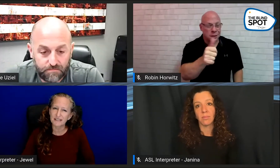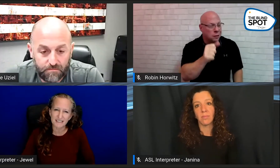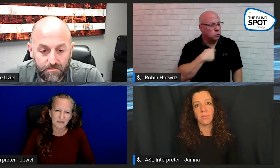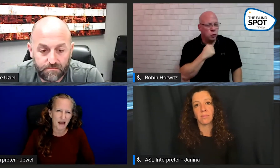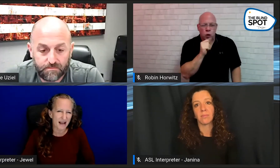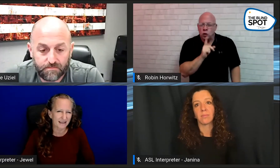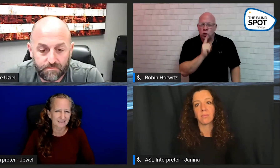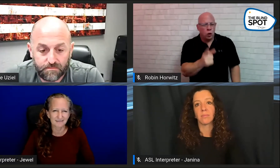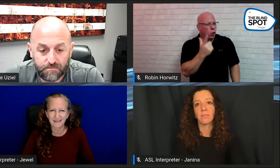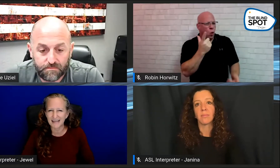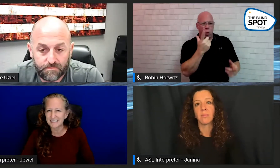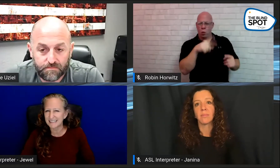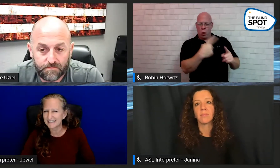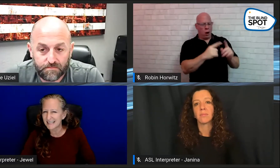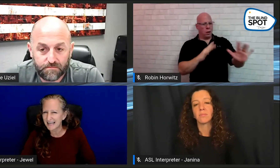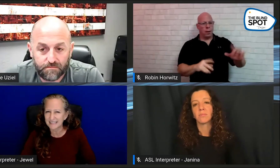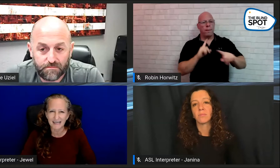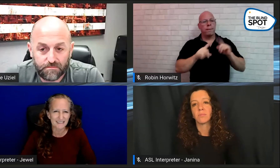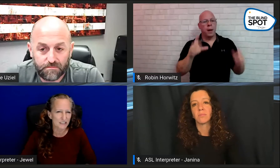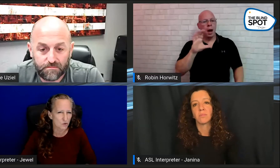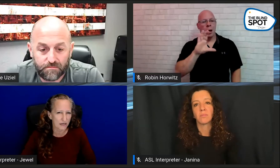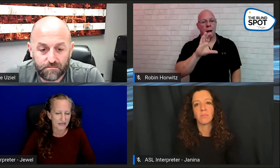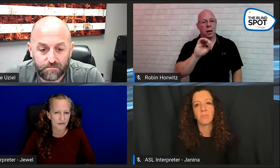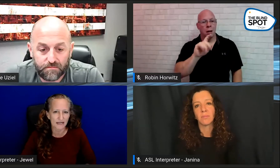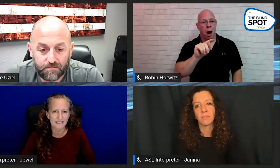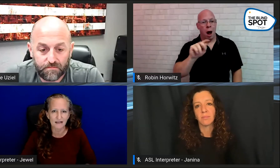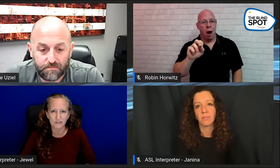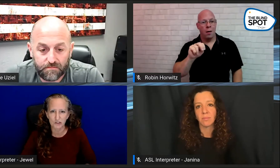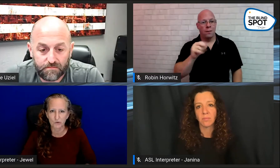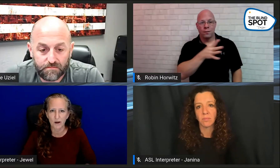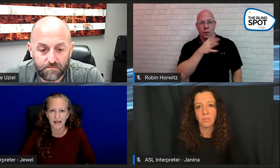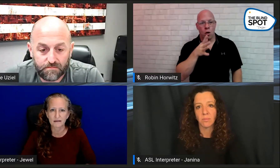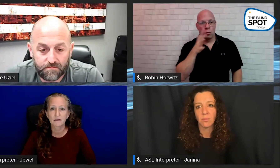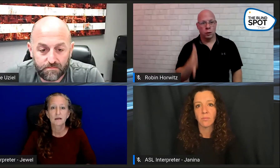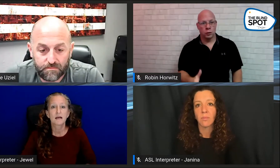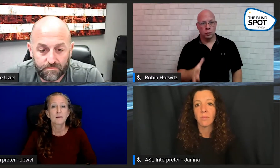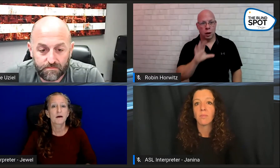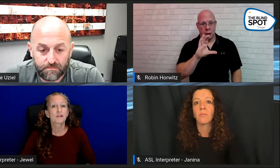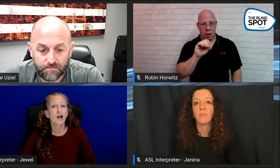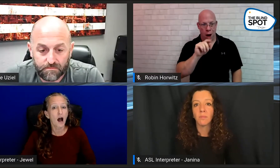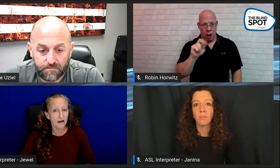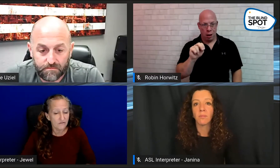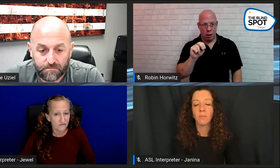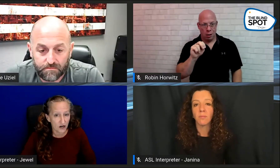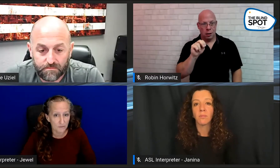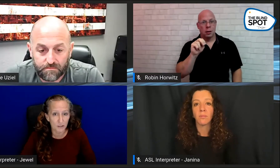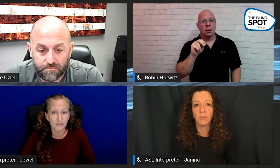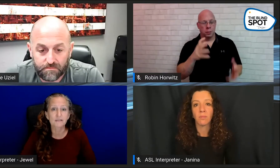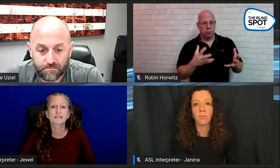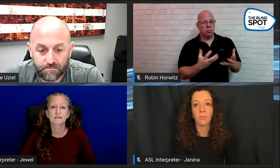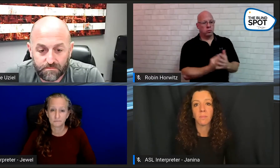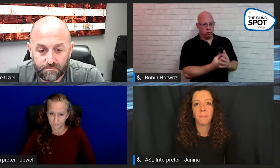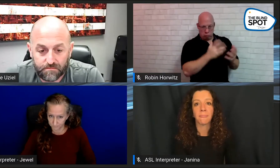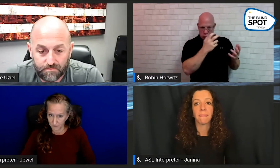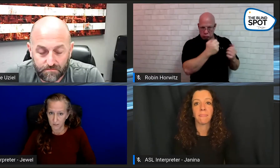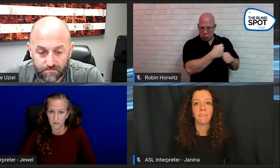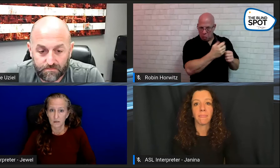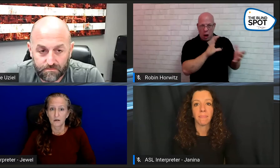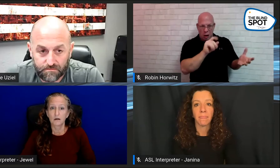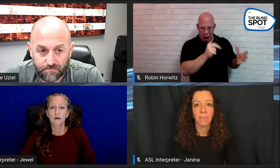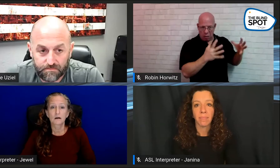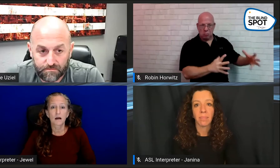do this, back in 1910, 1920, I'm not exactly sure when, but cotton farmers,